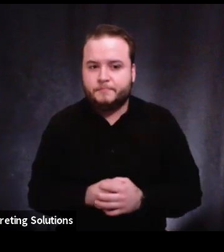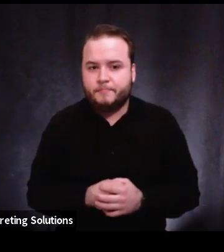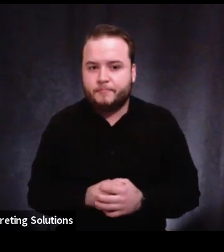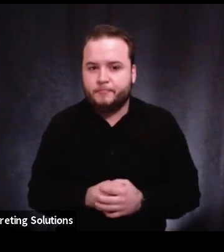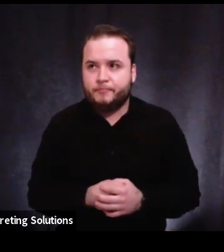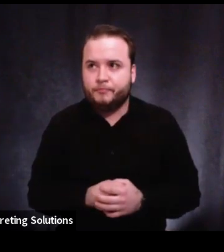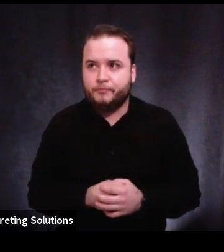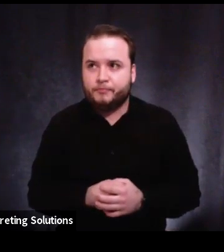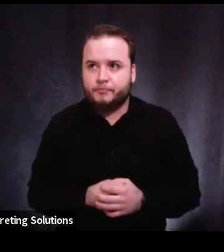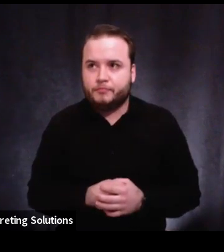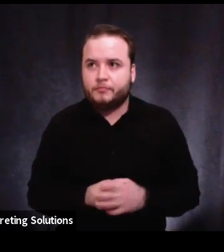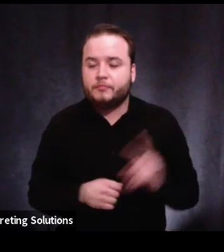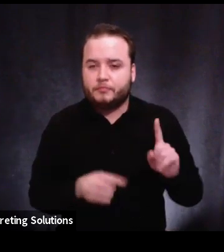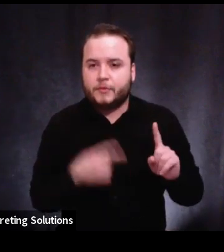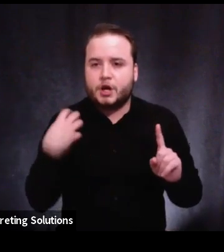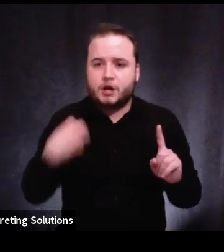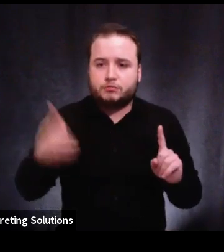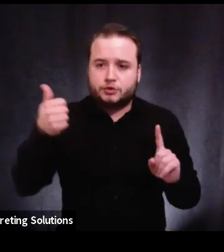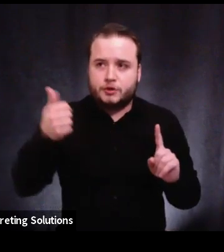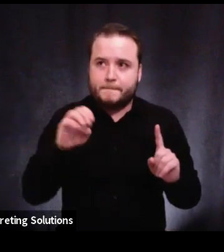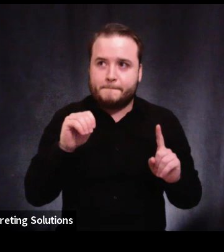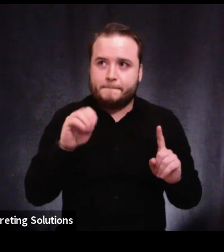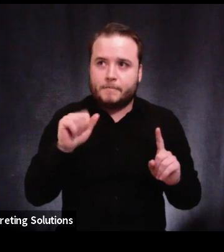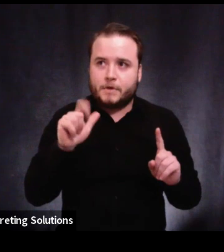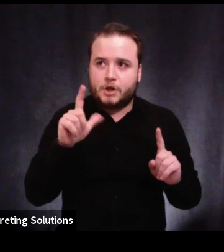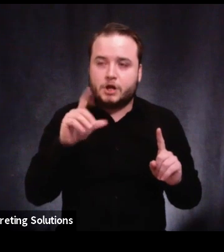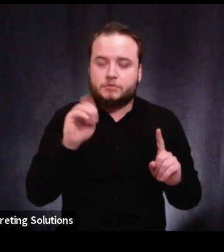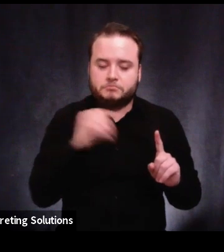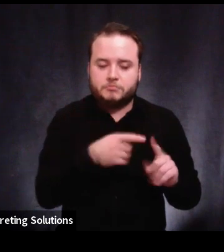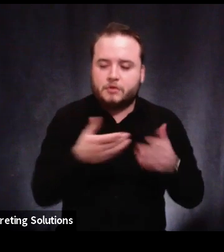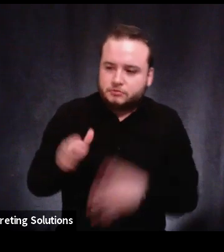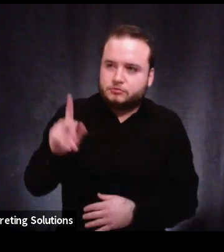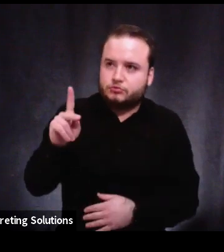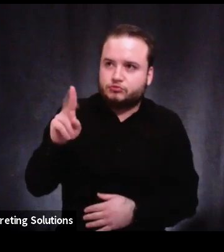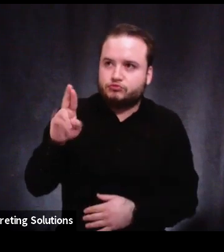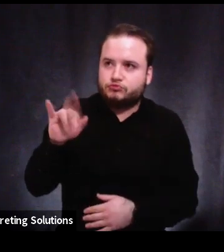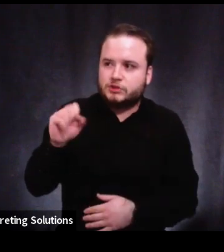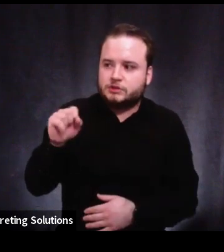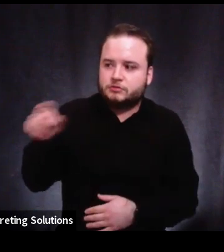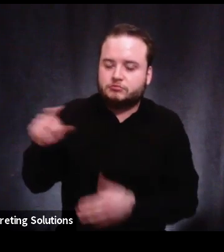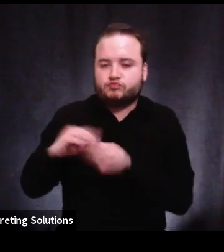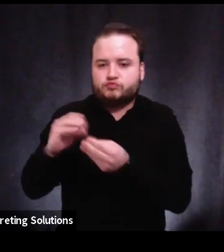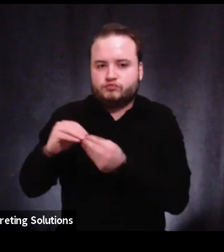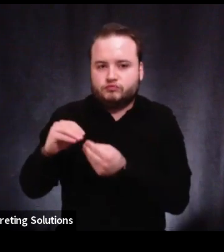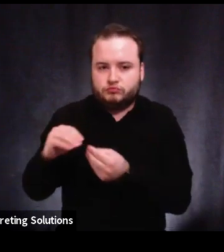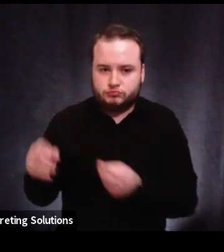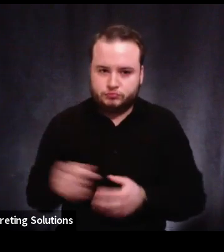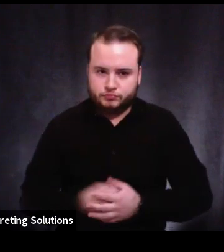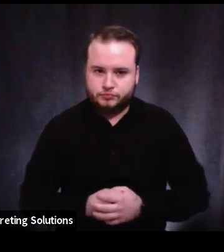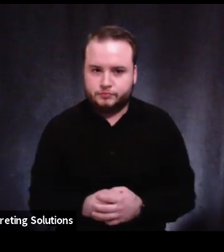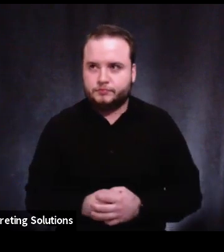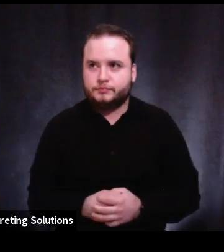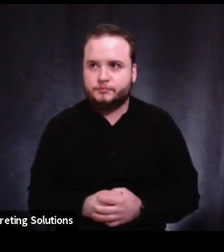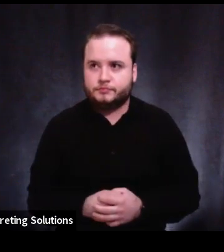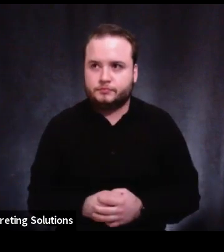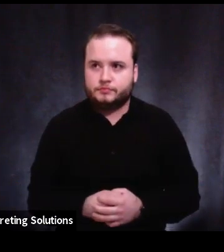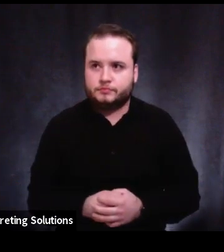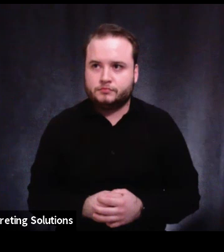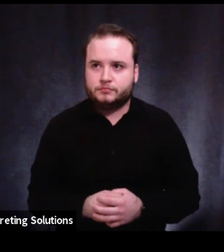that over to Stefan, and Chris probably will have some perspective on this too, but I just by way of, again,